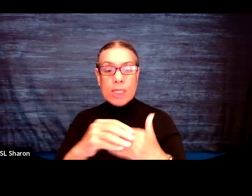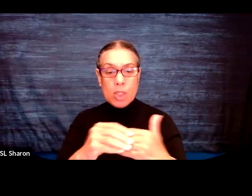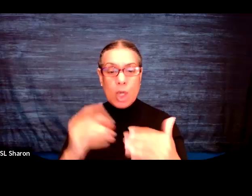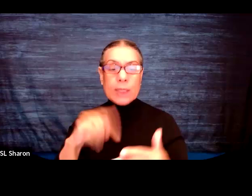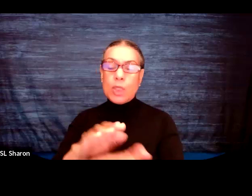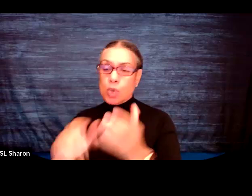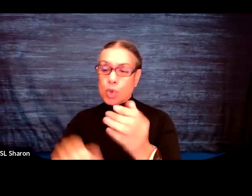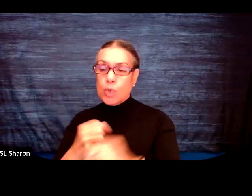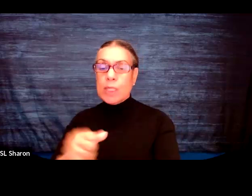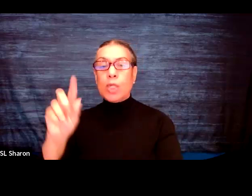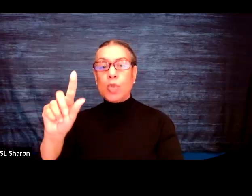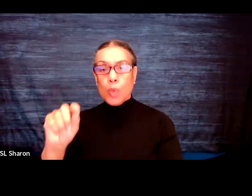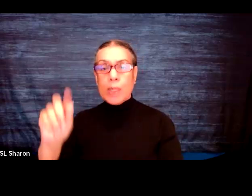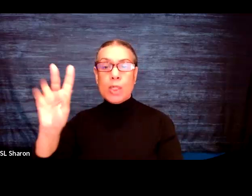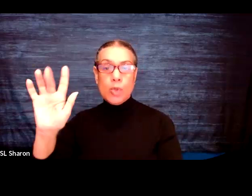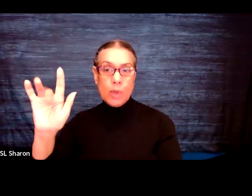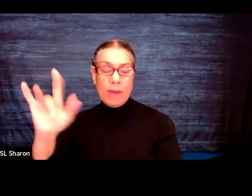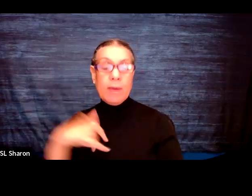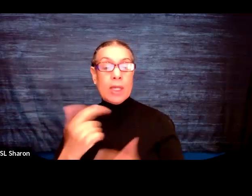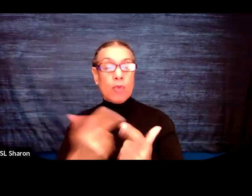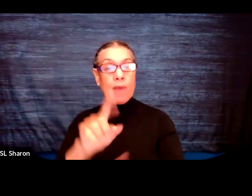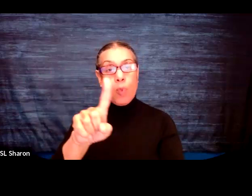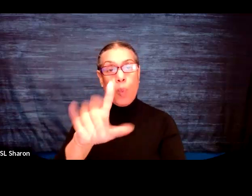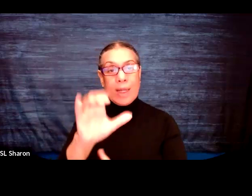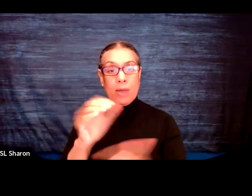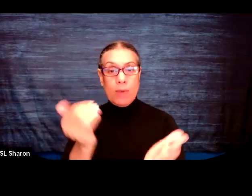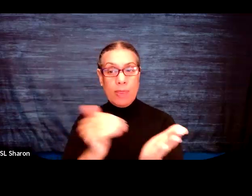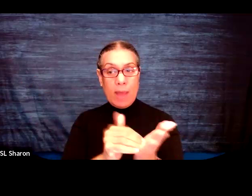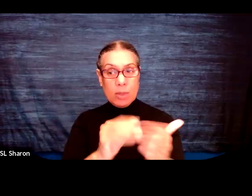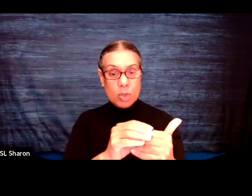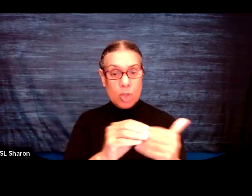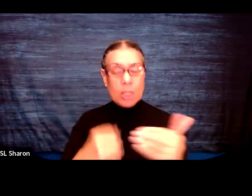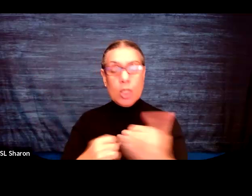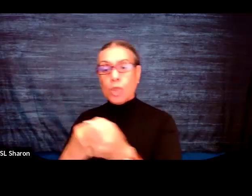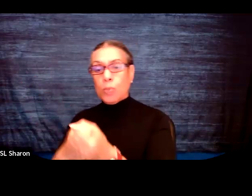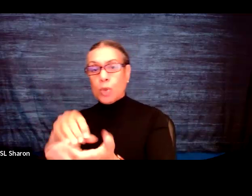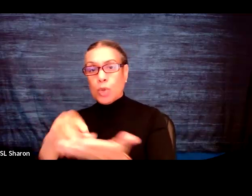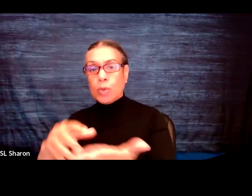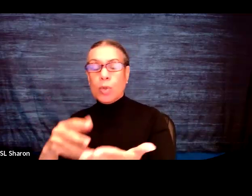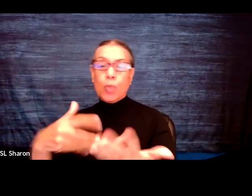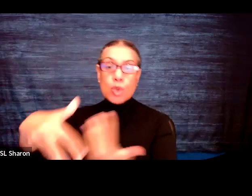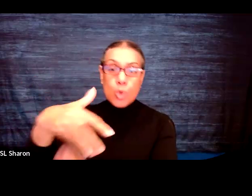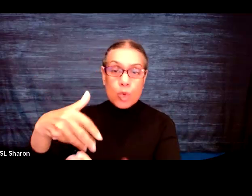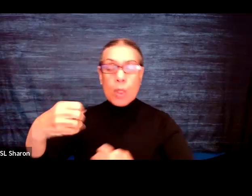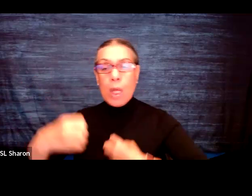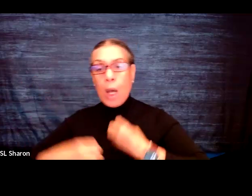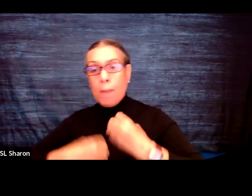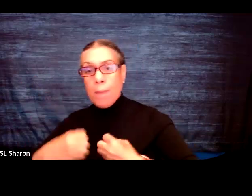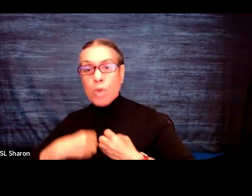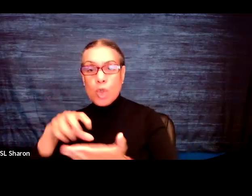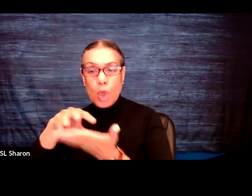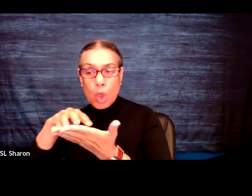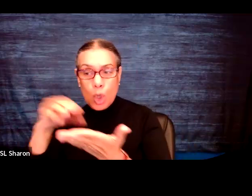year 2025, and a grant for $100,000 supporting students' social emotional learning and behavioral and mental health to